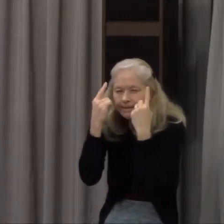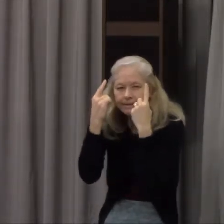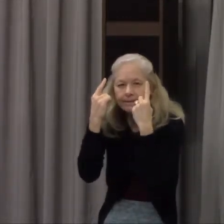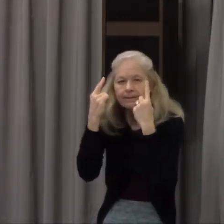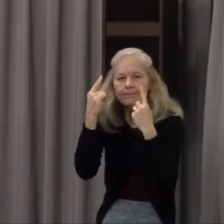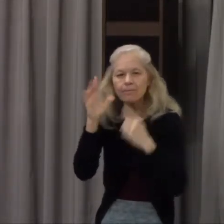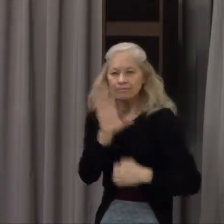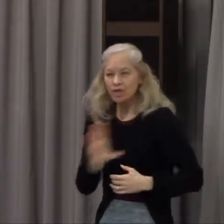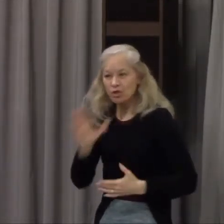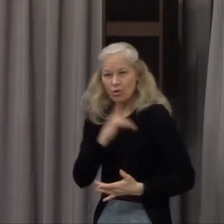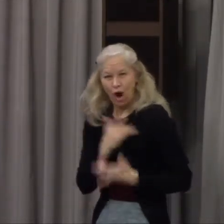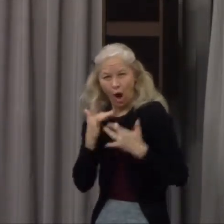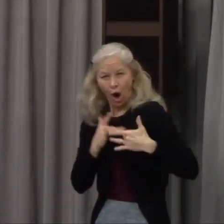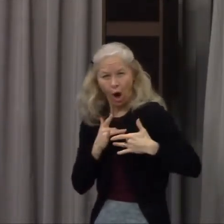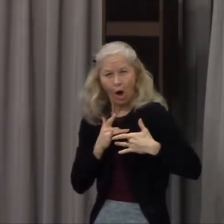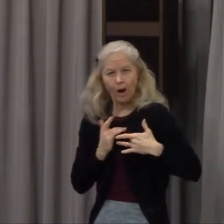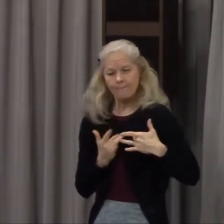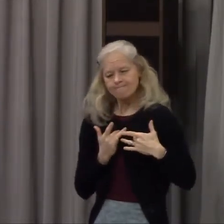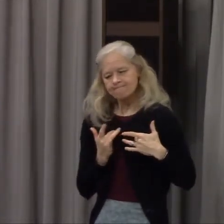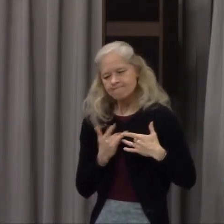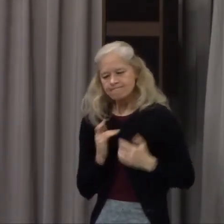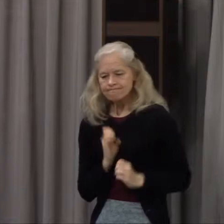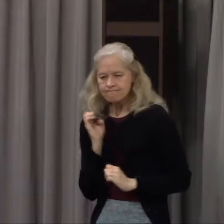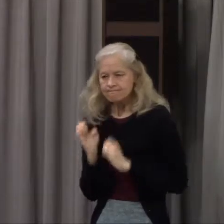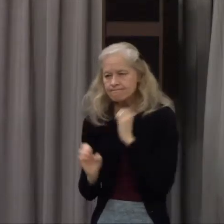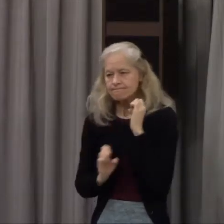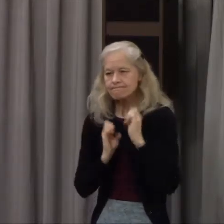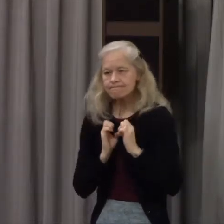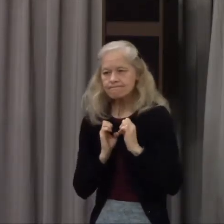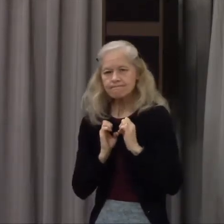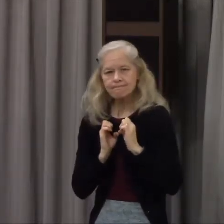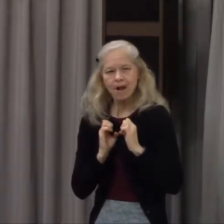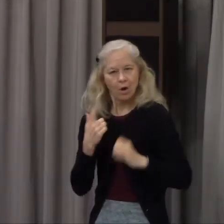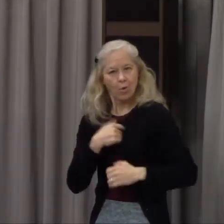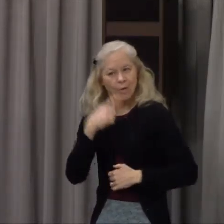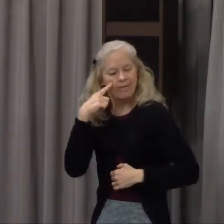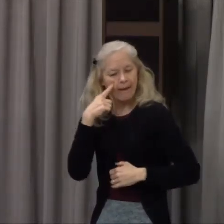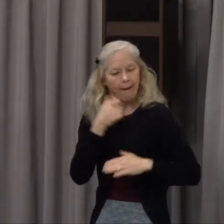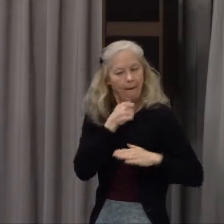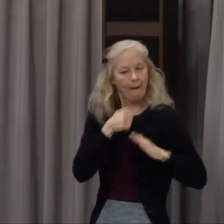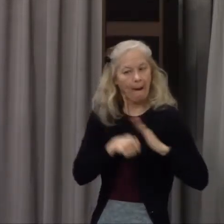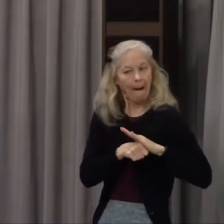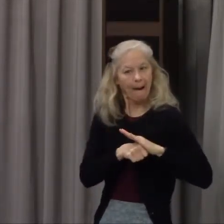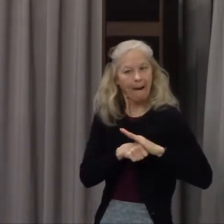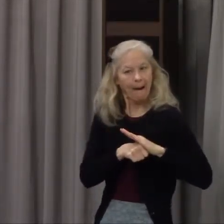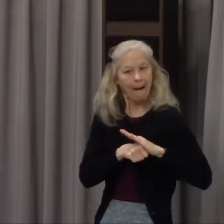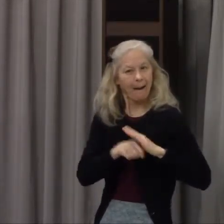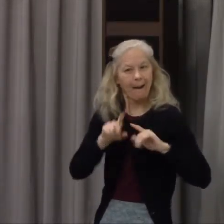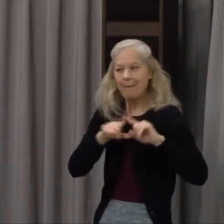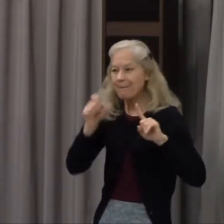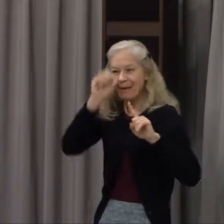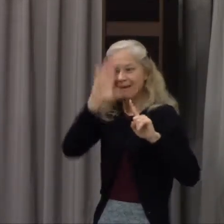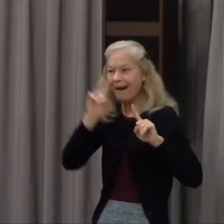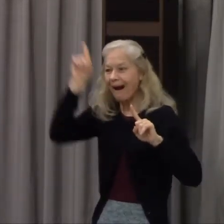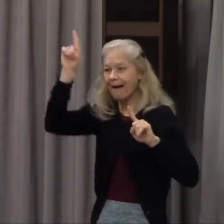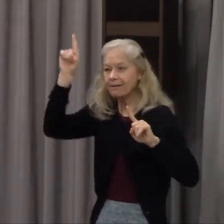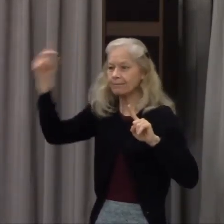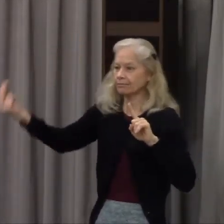right. But you know what? Nobody else can see them. I mean, I got my suit on, and I brought